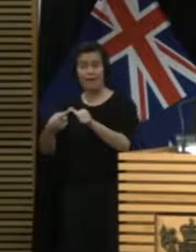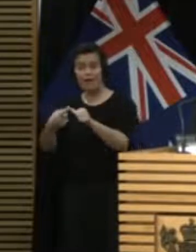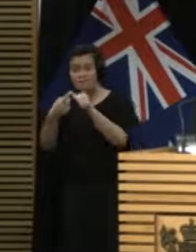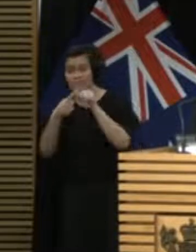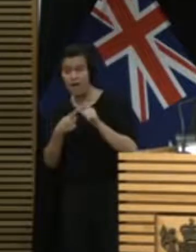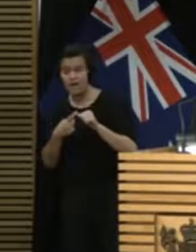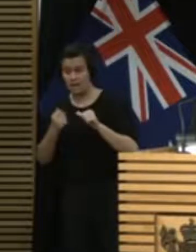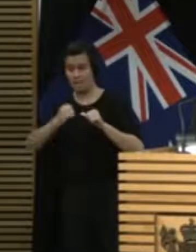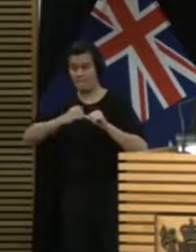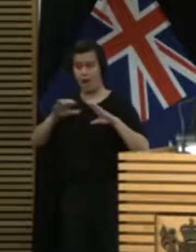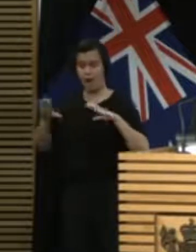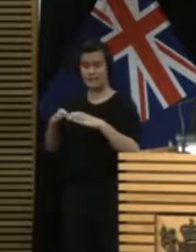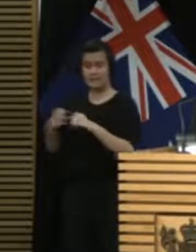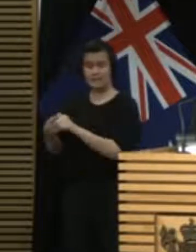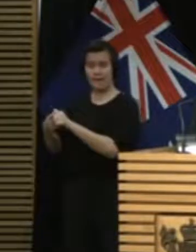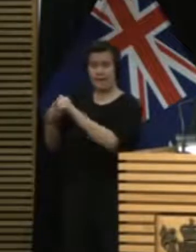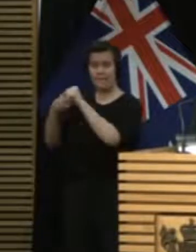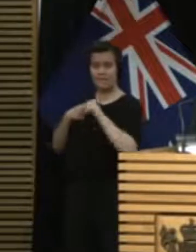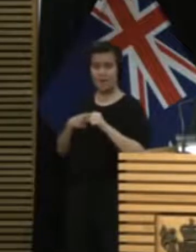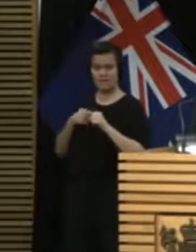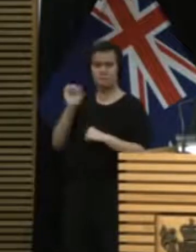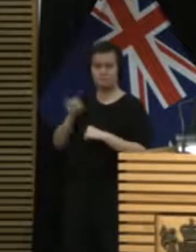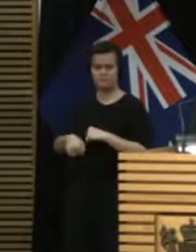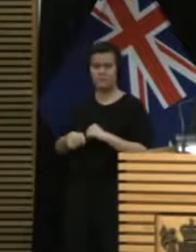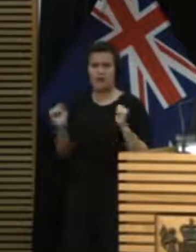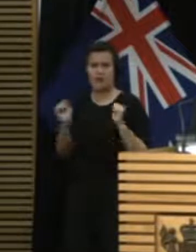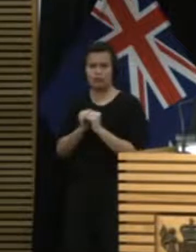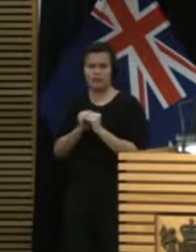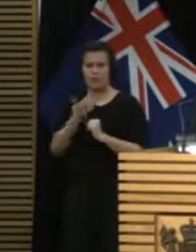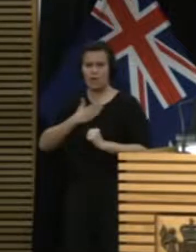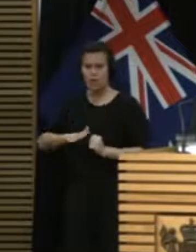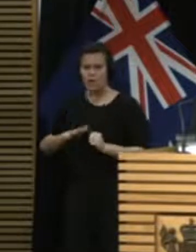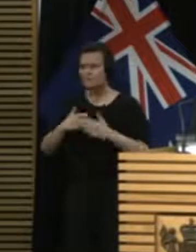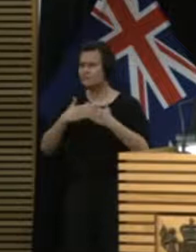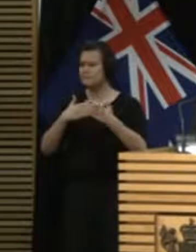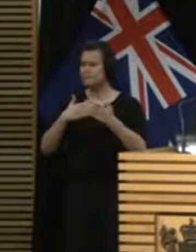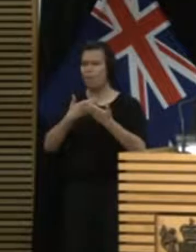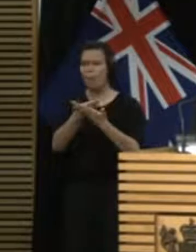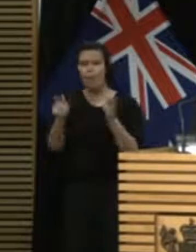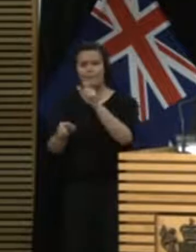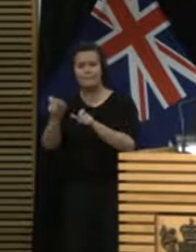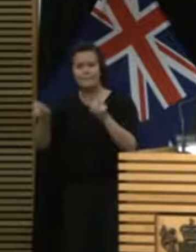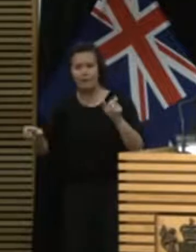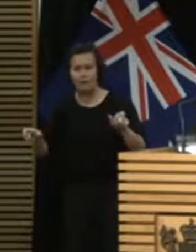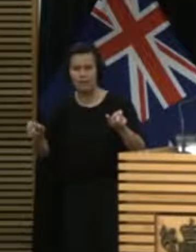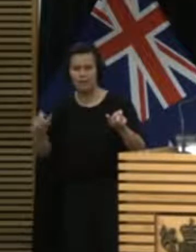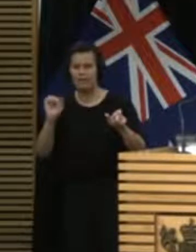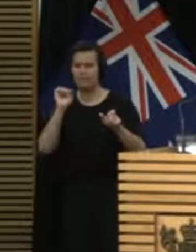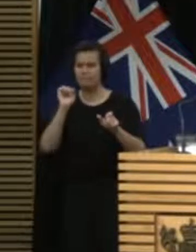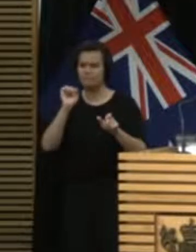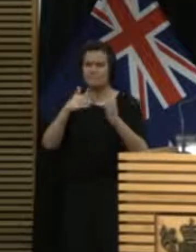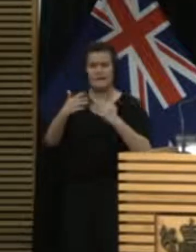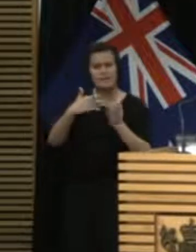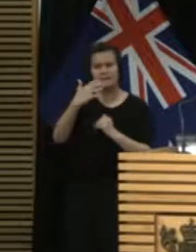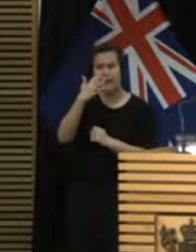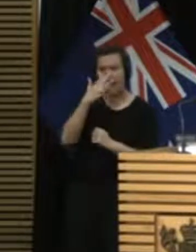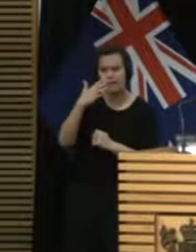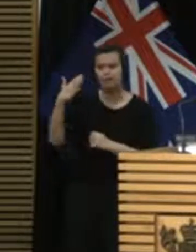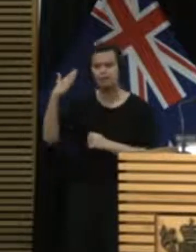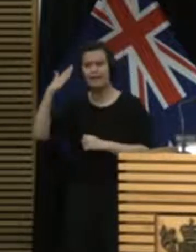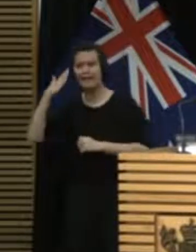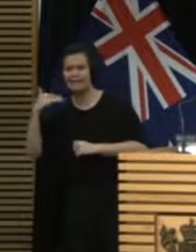about getting as high vaccination rates across all ethnic groups and the younger age groups as well. Okay, so I'll just make sure, I'll come to